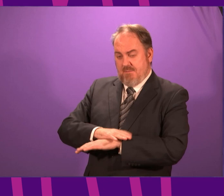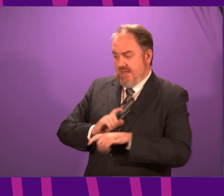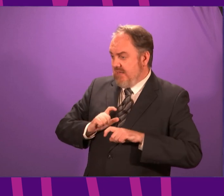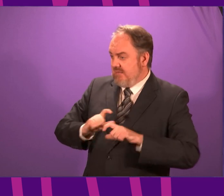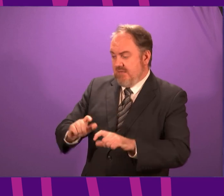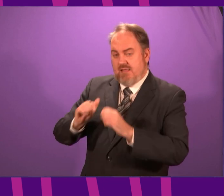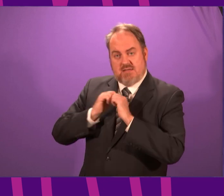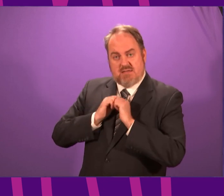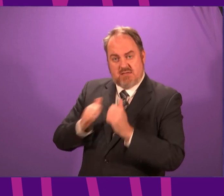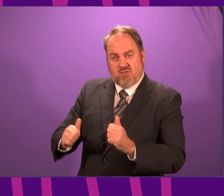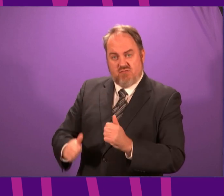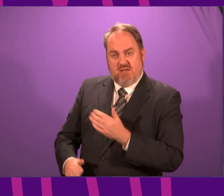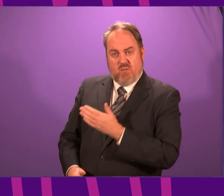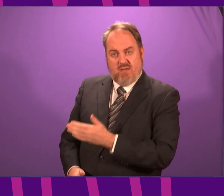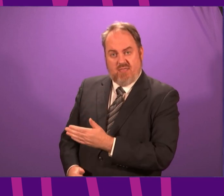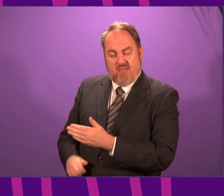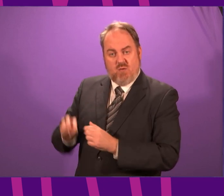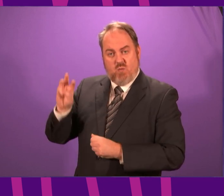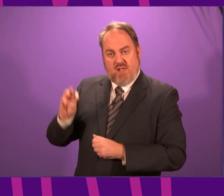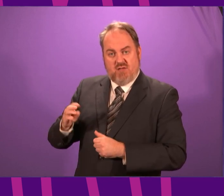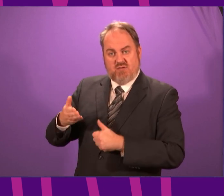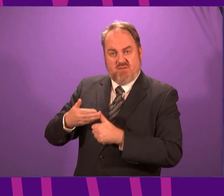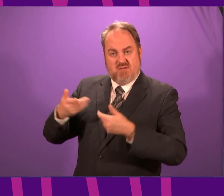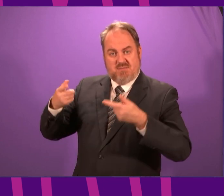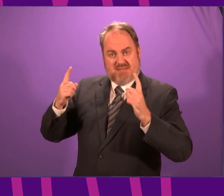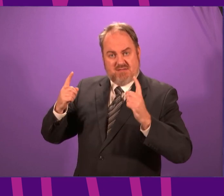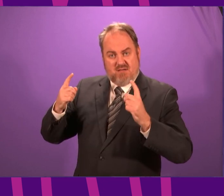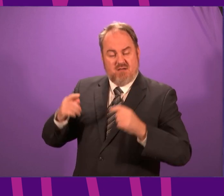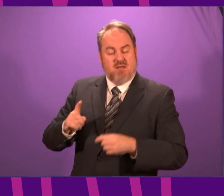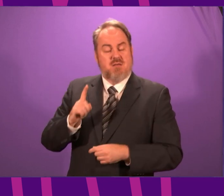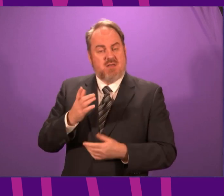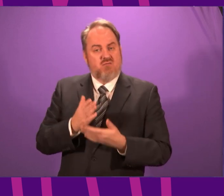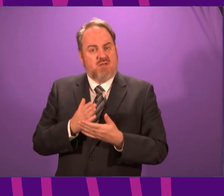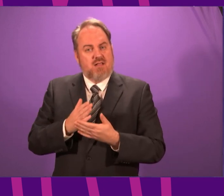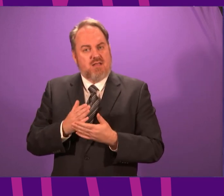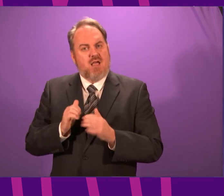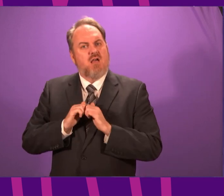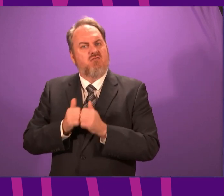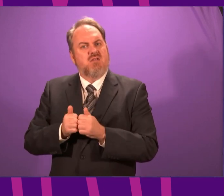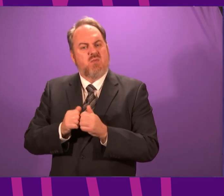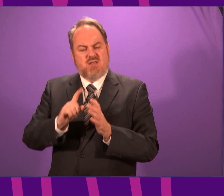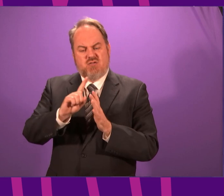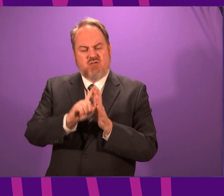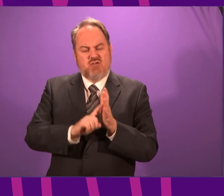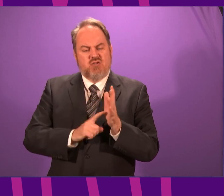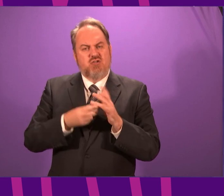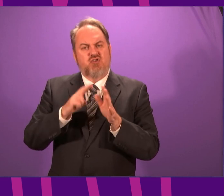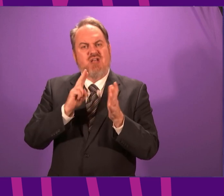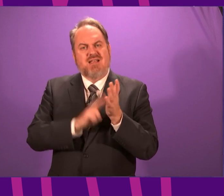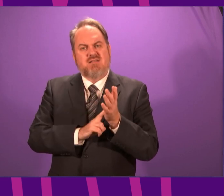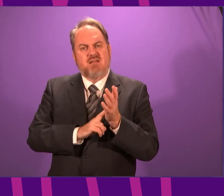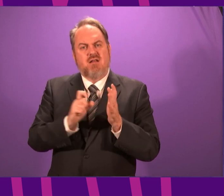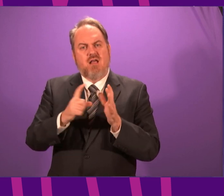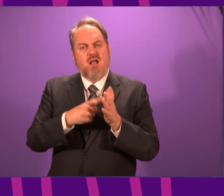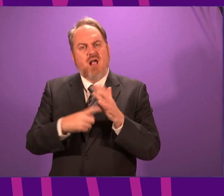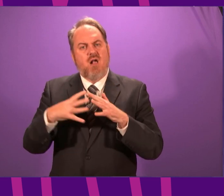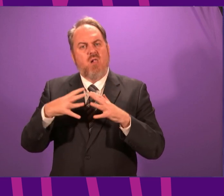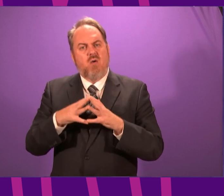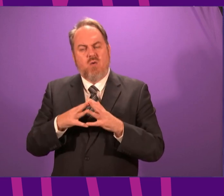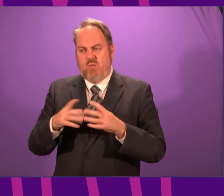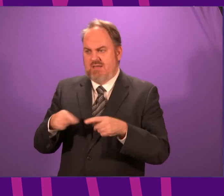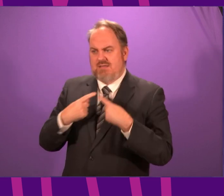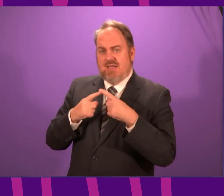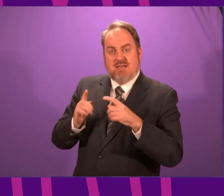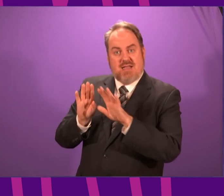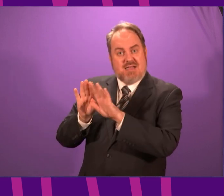now. And actually, I very much agree with the comments from Jackson Carlaw earlier this year, when he is quoted as saying a